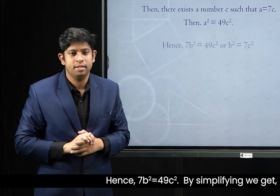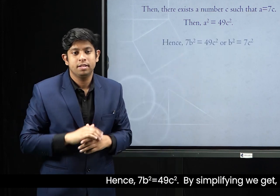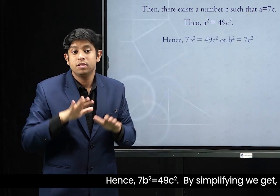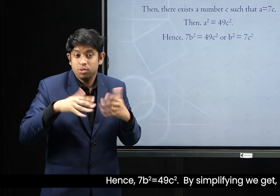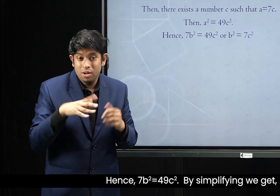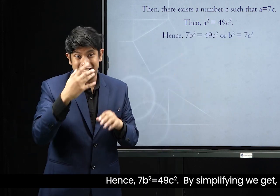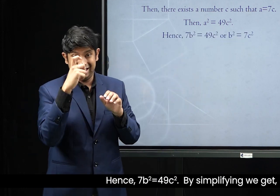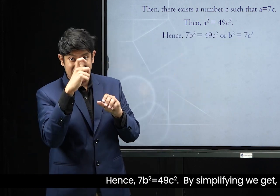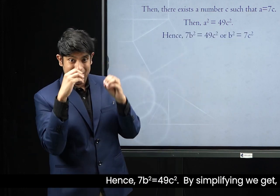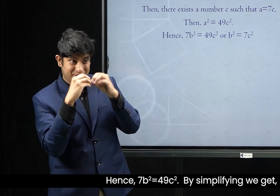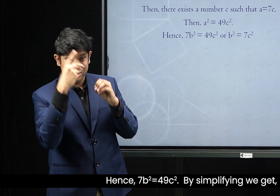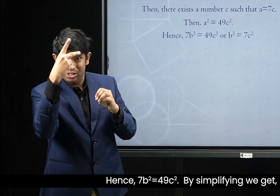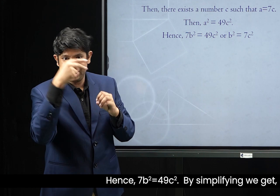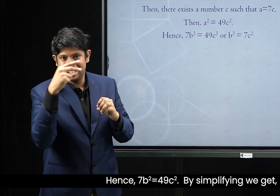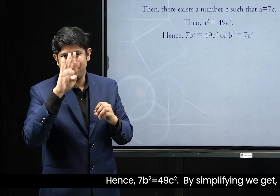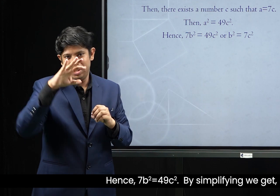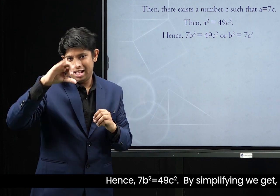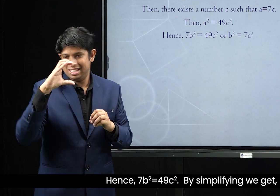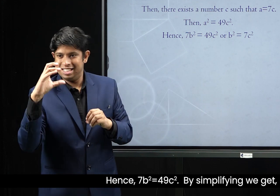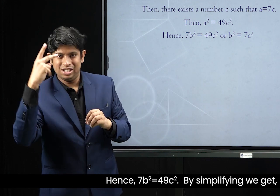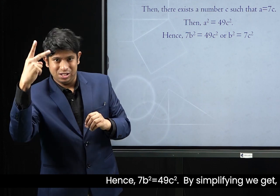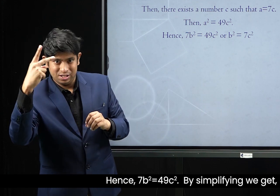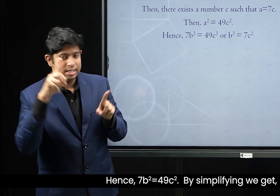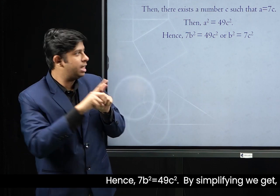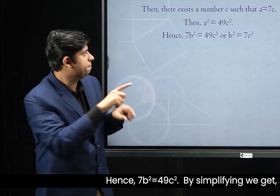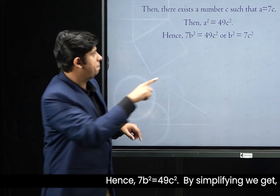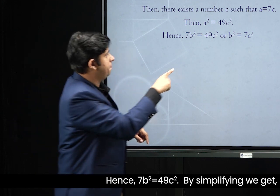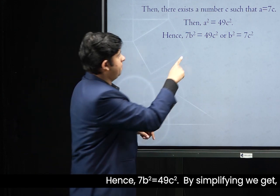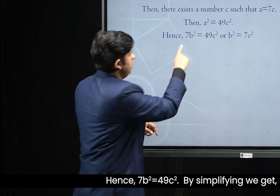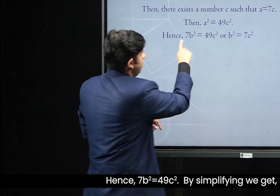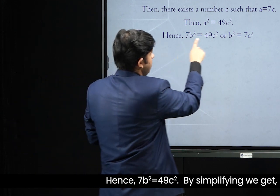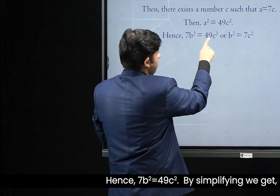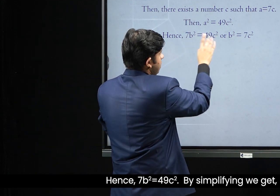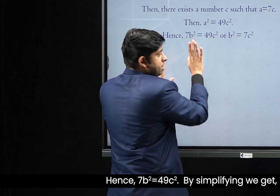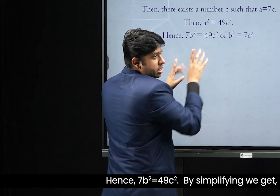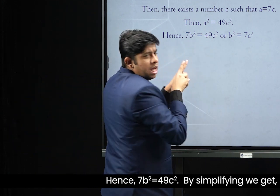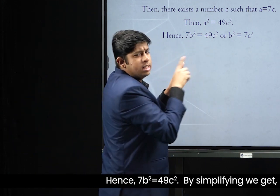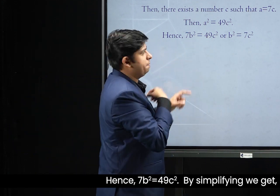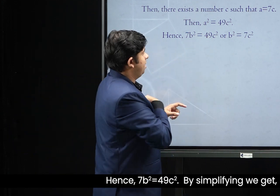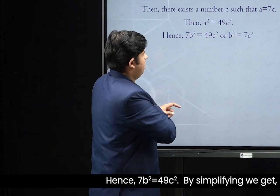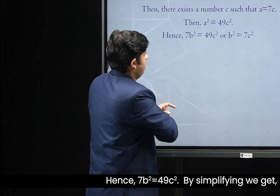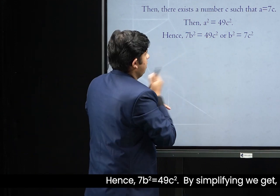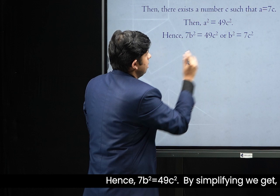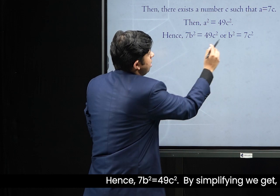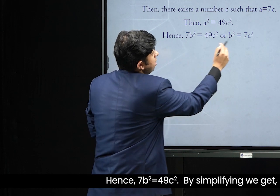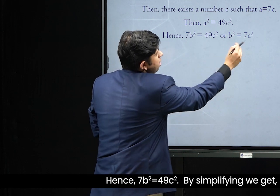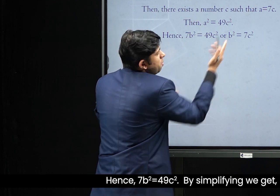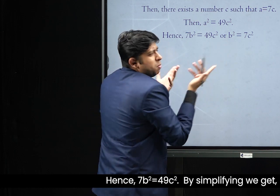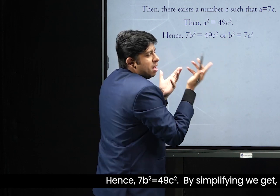Hence, 7b square is equal to 49c square. By simplifying, we get b square